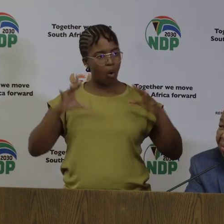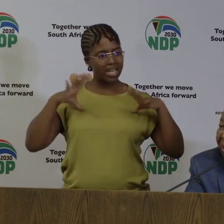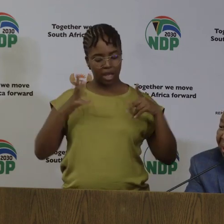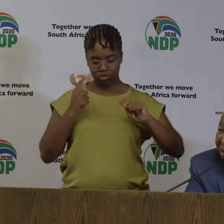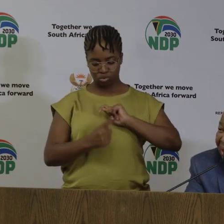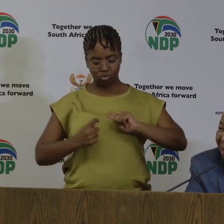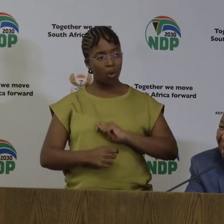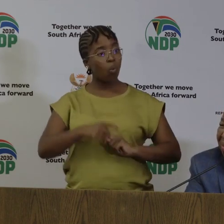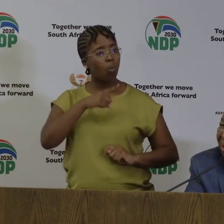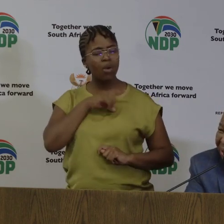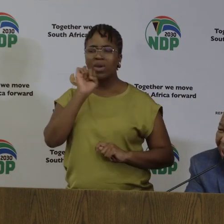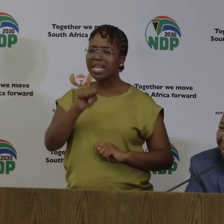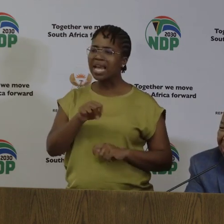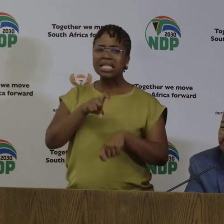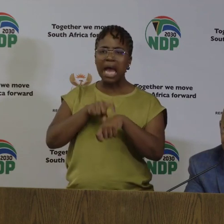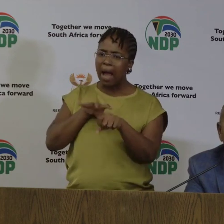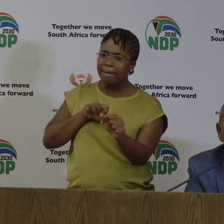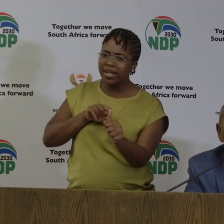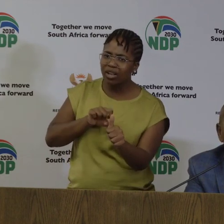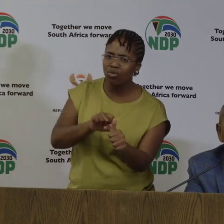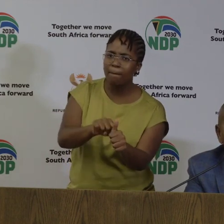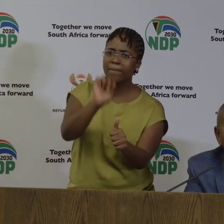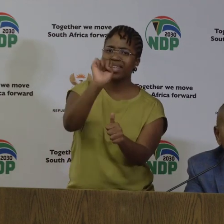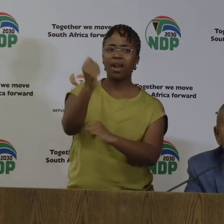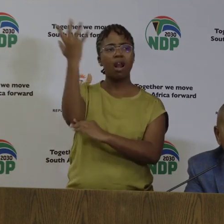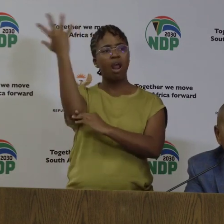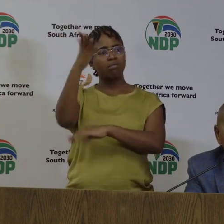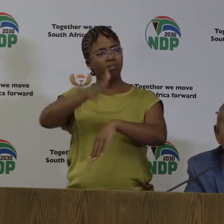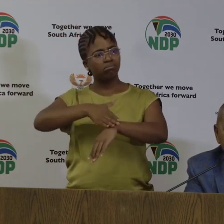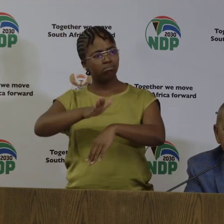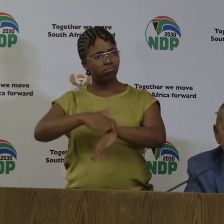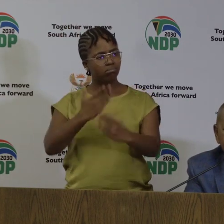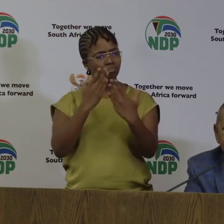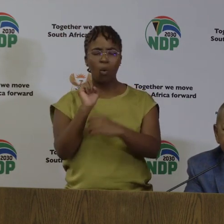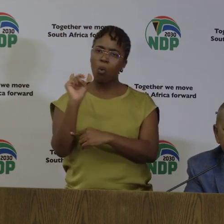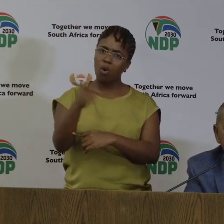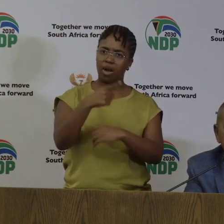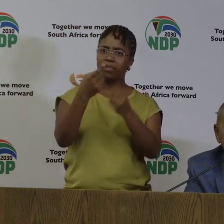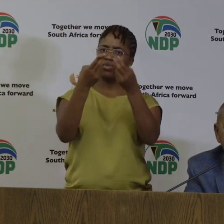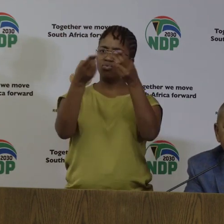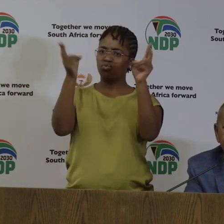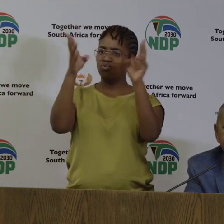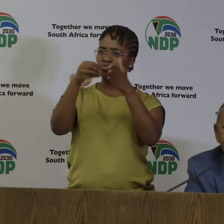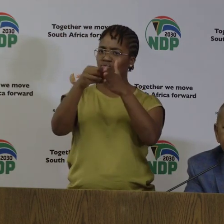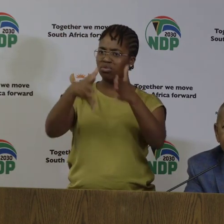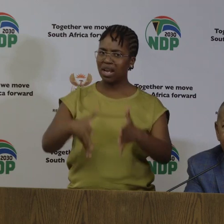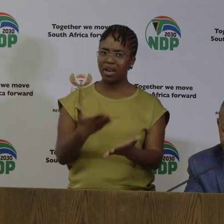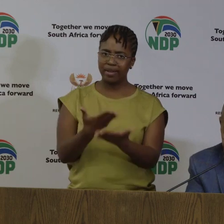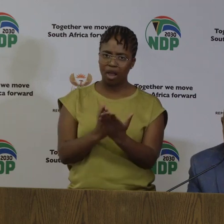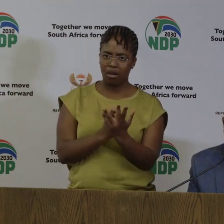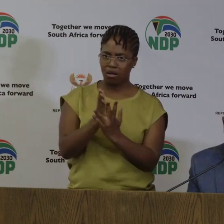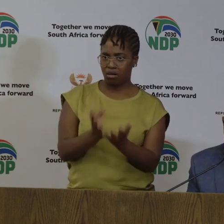able to make extra time, extra lectures, in order to ensure that all the students are able to get